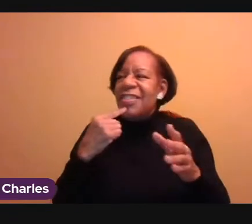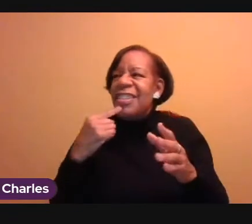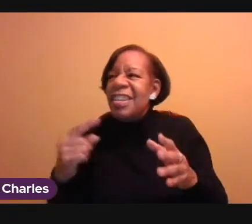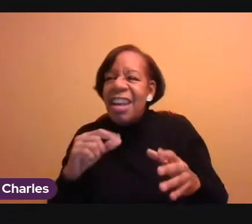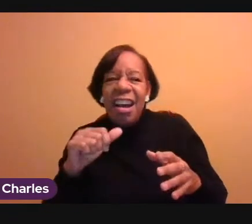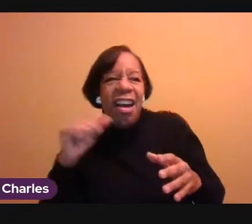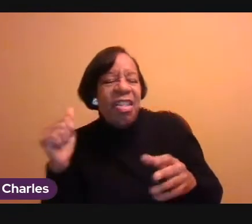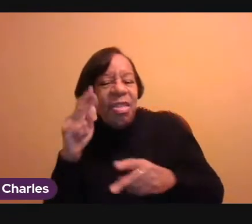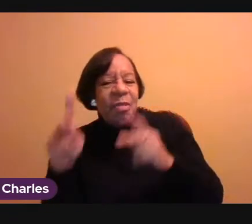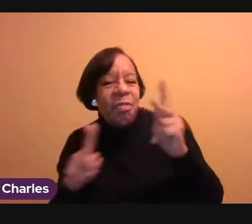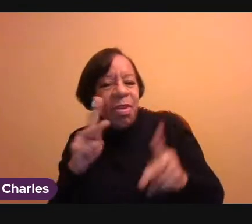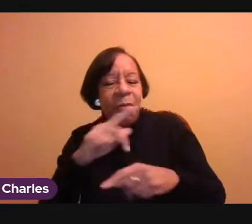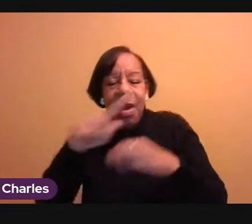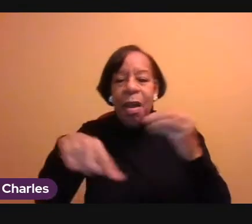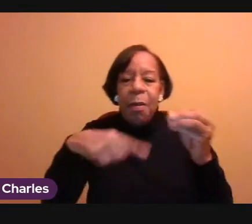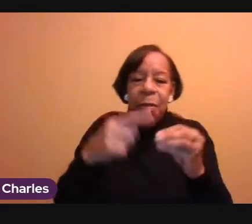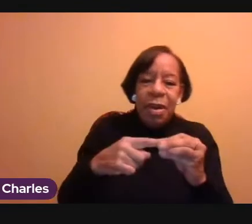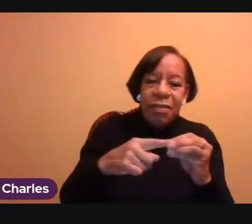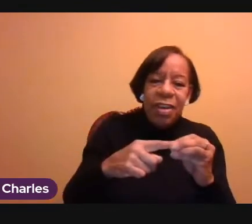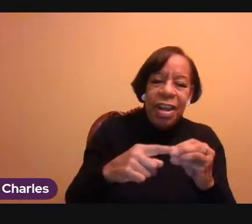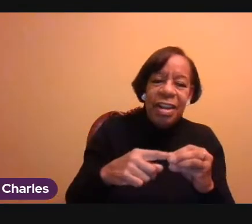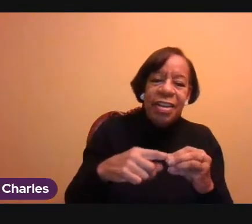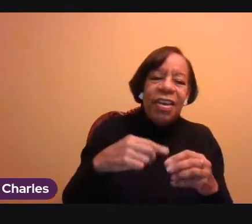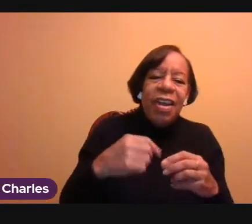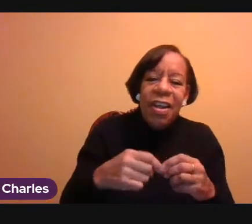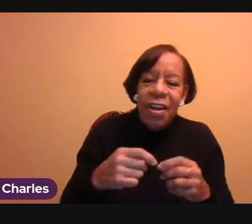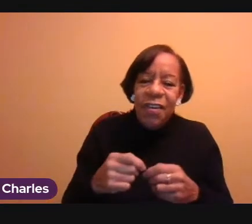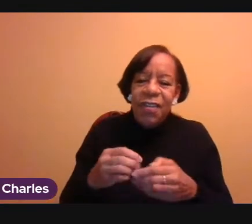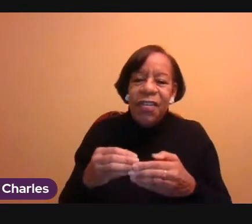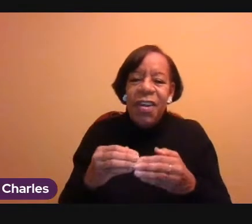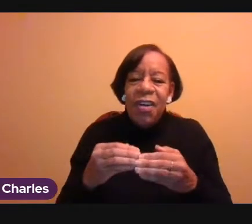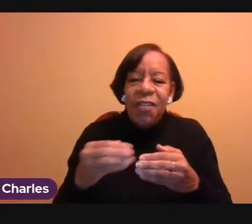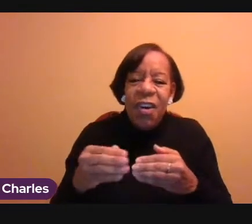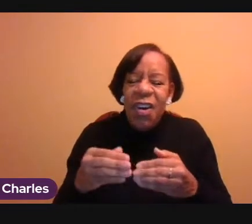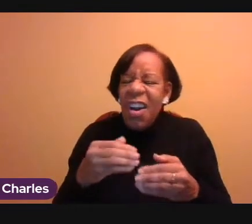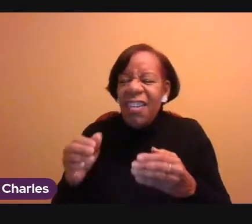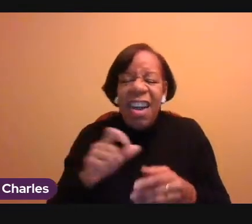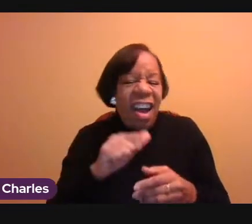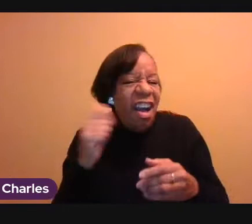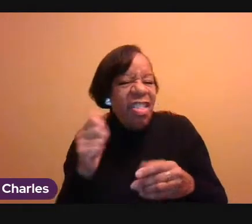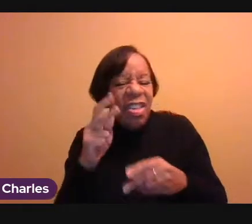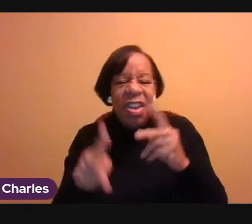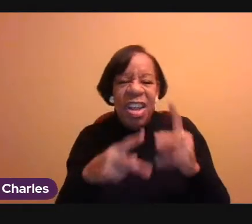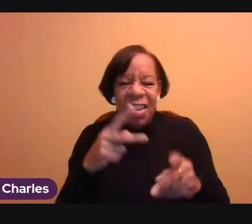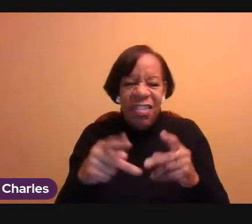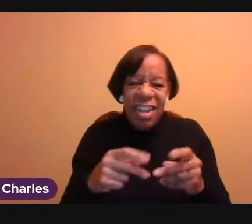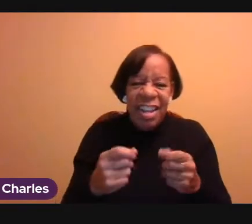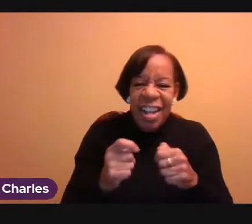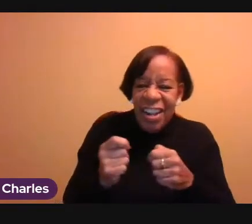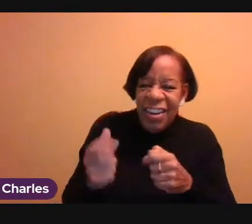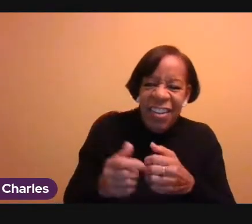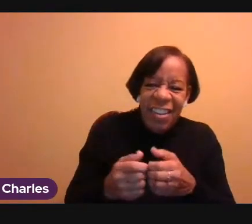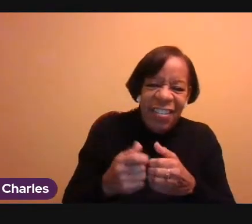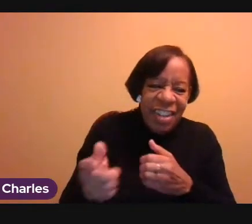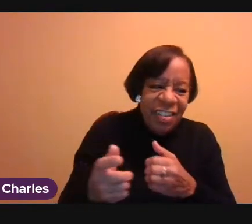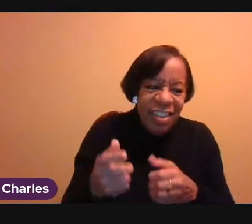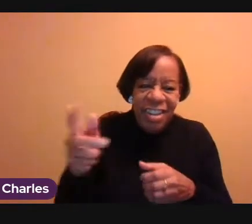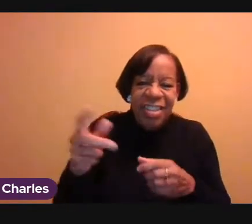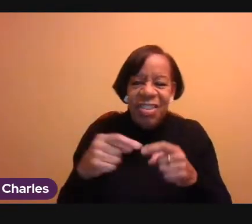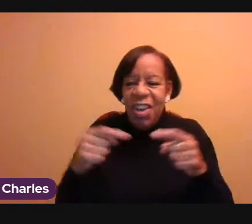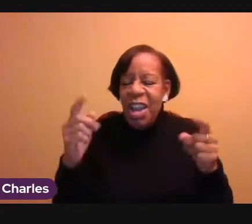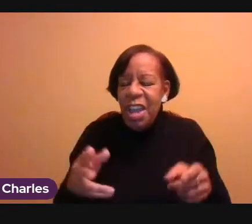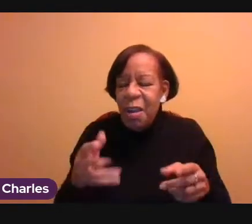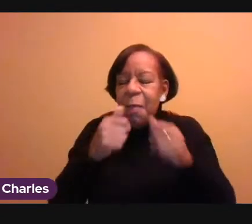about him. You can forward the link to a friend, forward it to a neighbor. Matter of fact, forward it to your enemy and let your enemy be